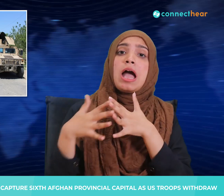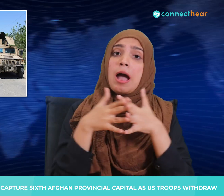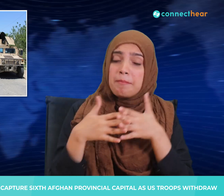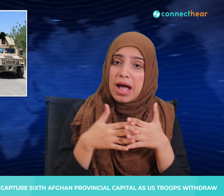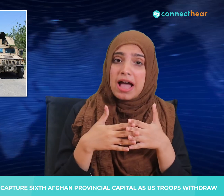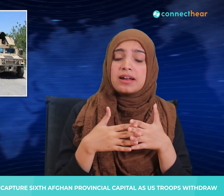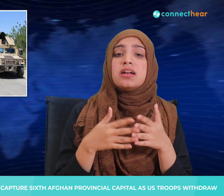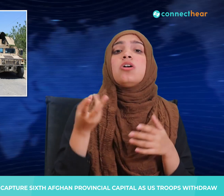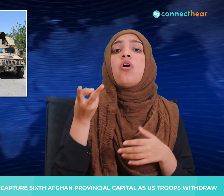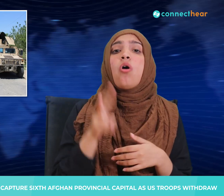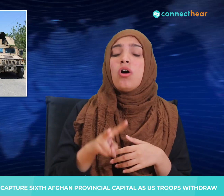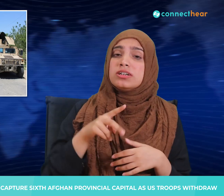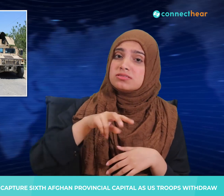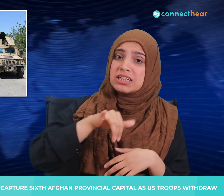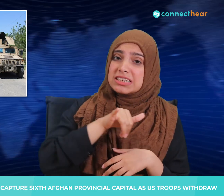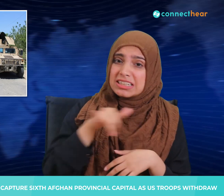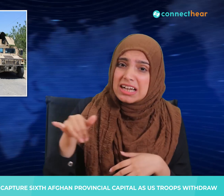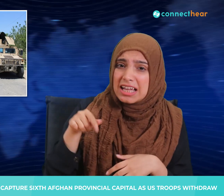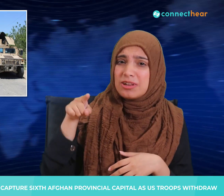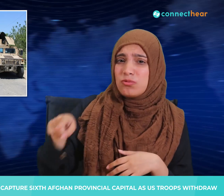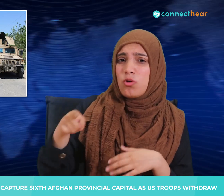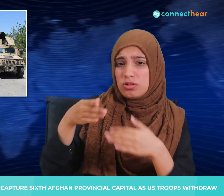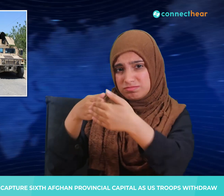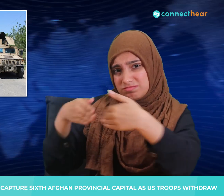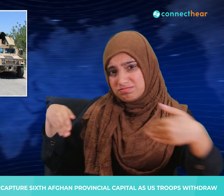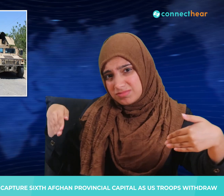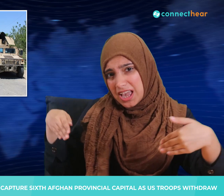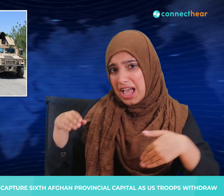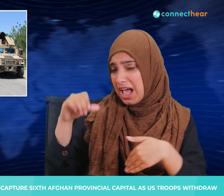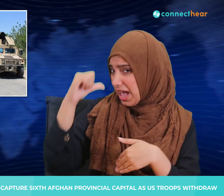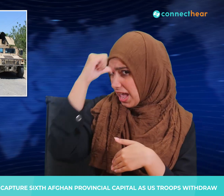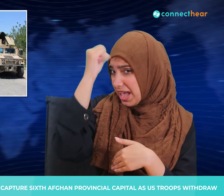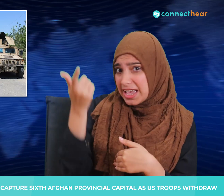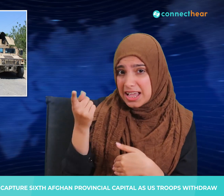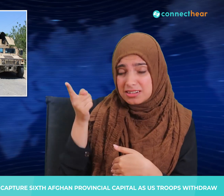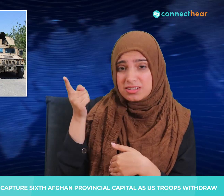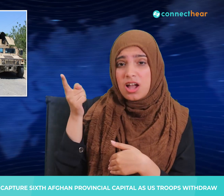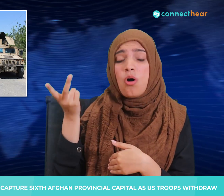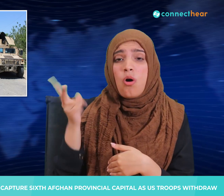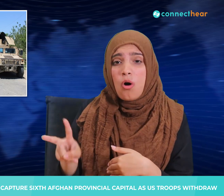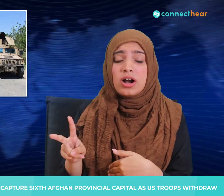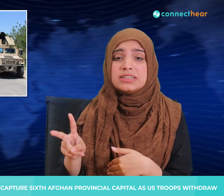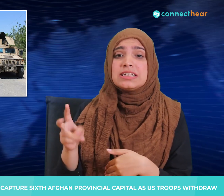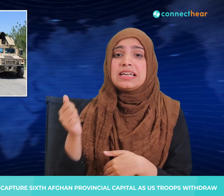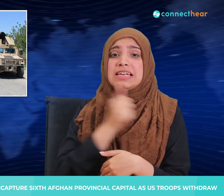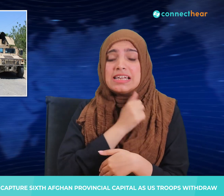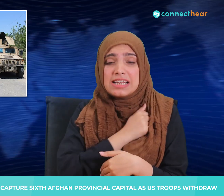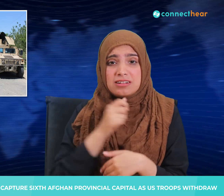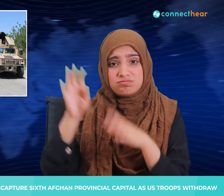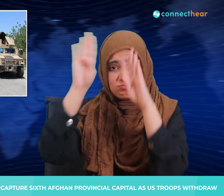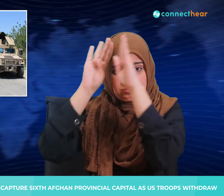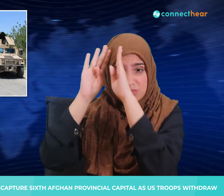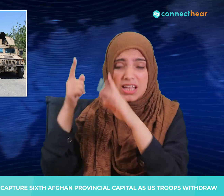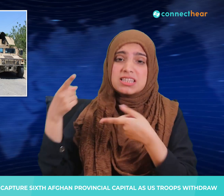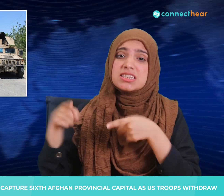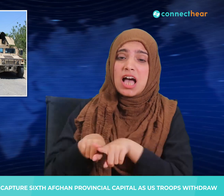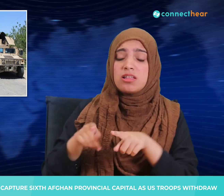the west, near the border with Iran, security officials said heavy fighting was underway on the outskirts of